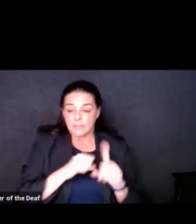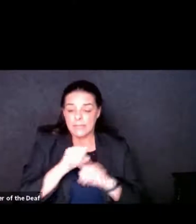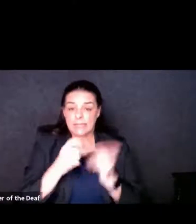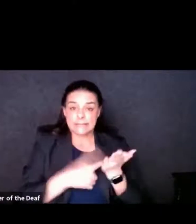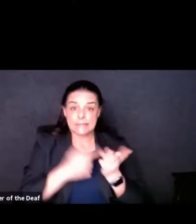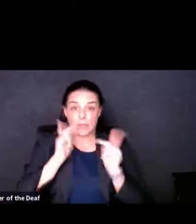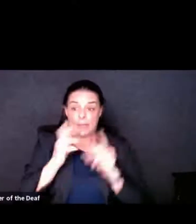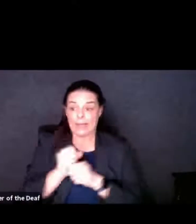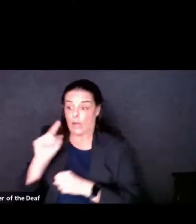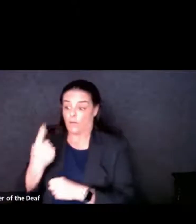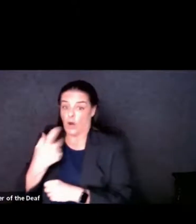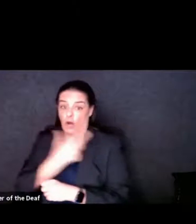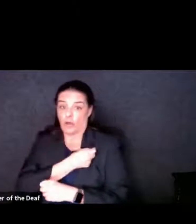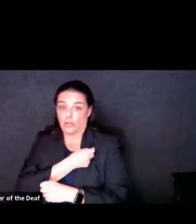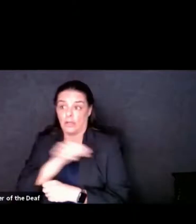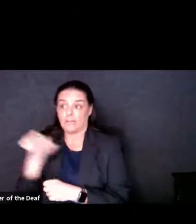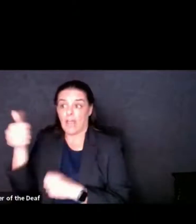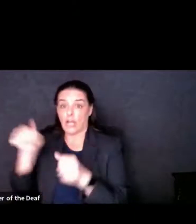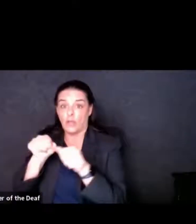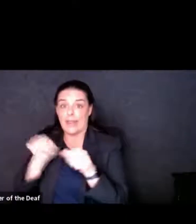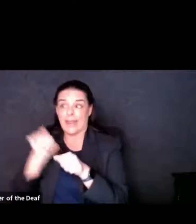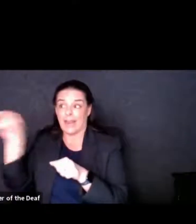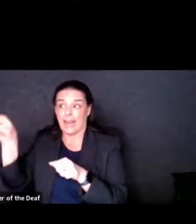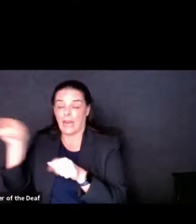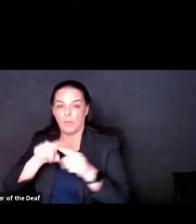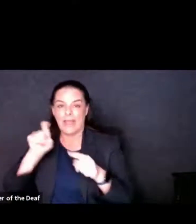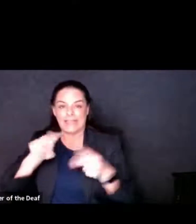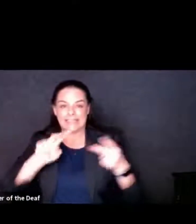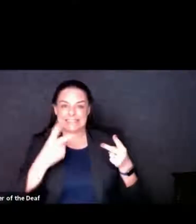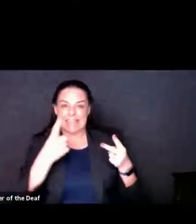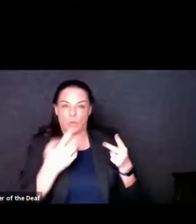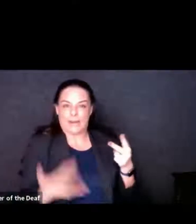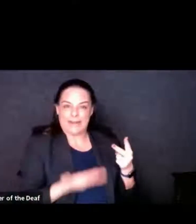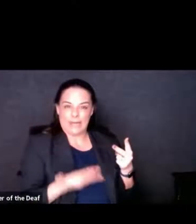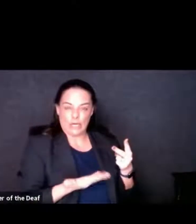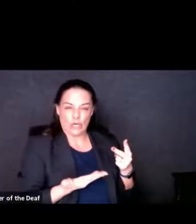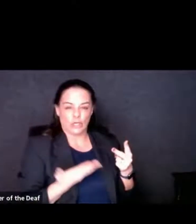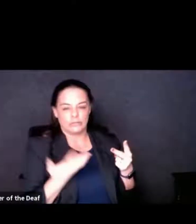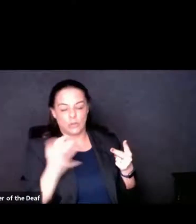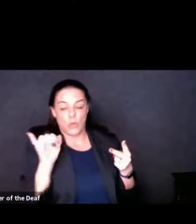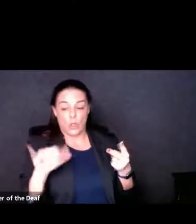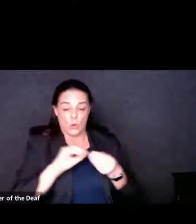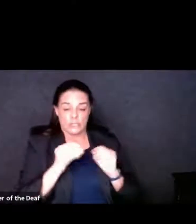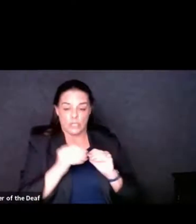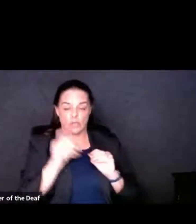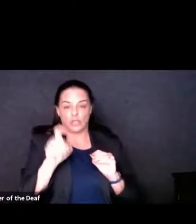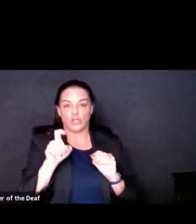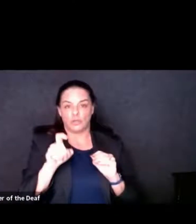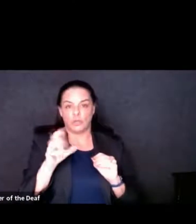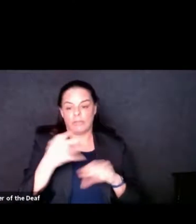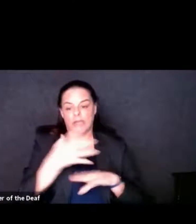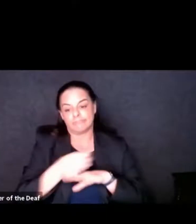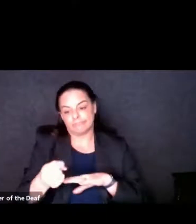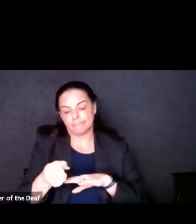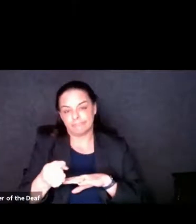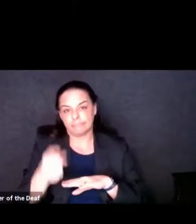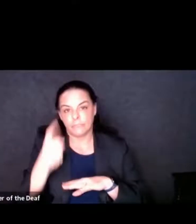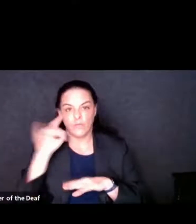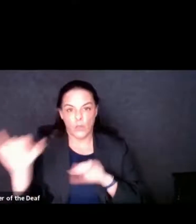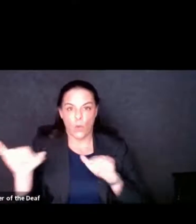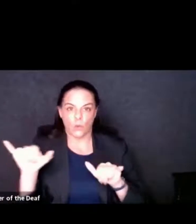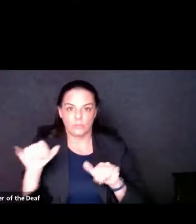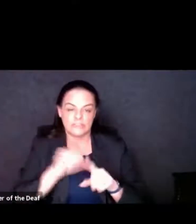dose in another area and are needing to get their second dose here. So those doses should be used up for those situations as